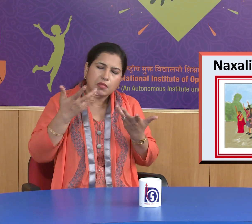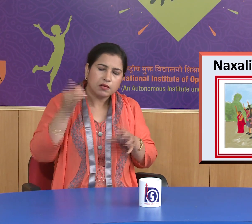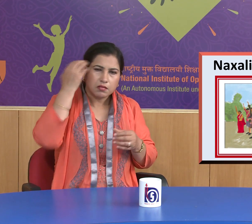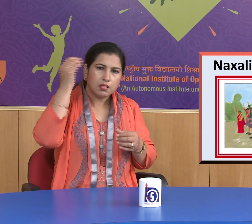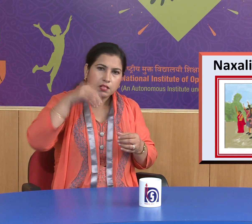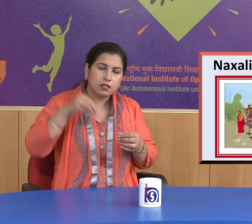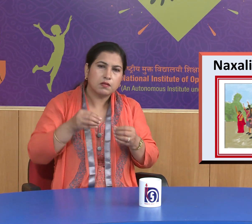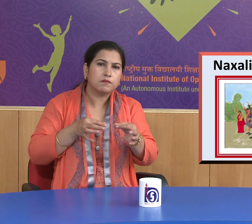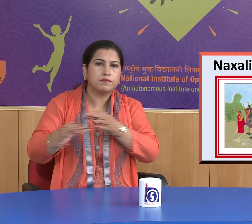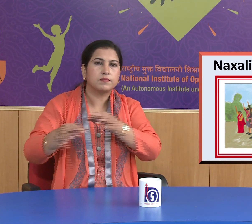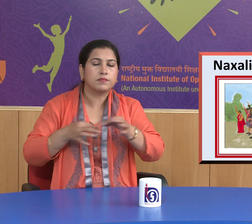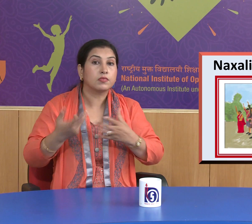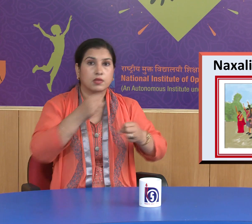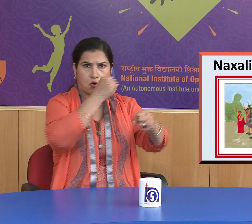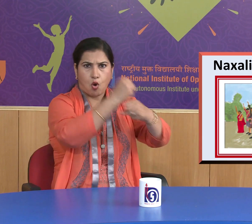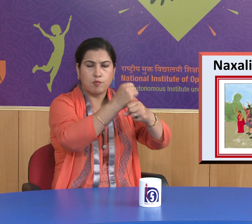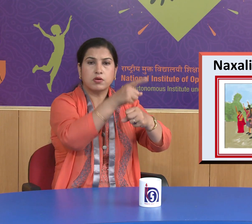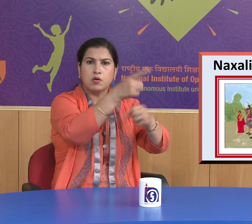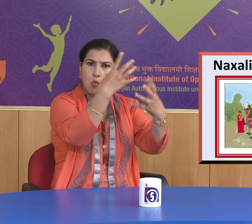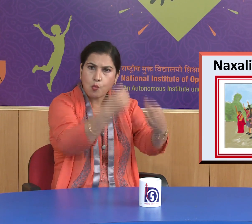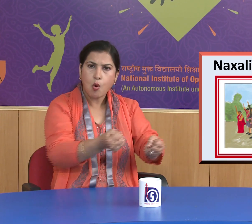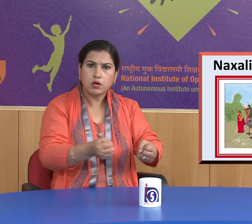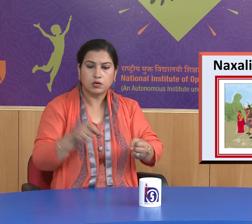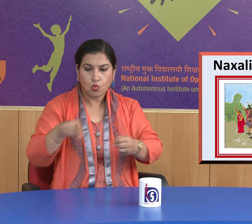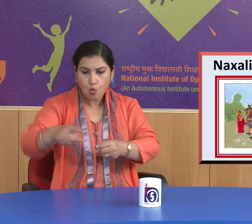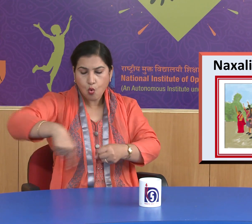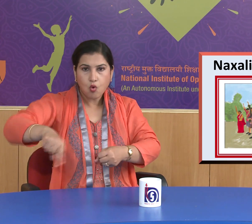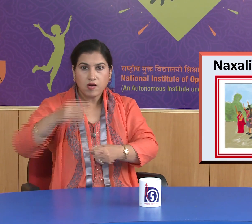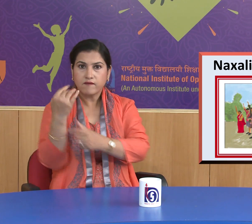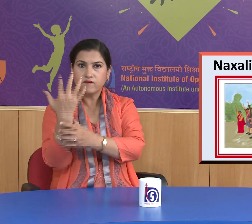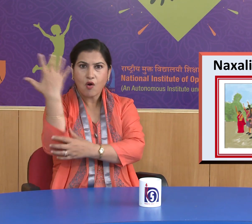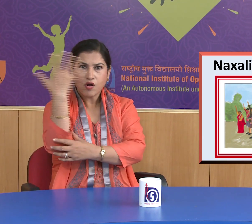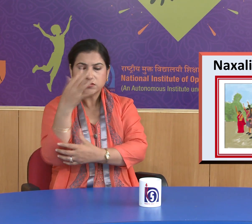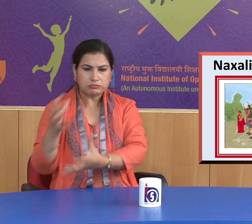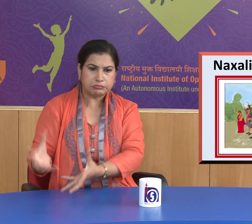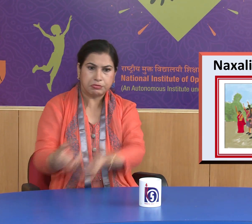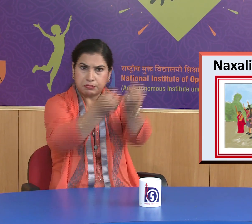that the government wants to take away their forest from them.